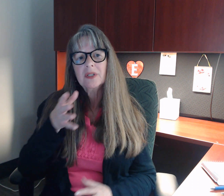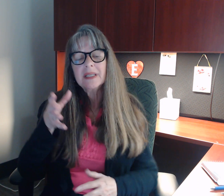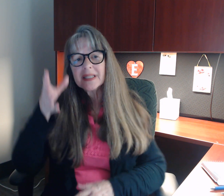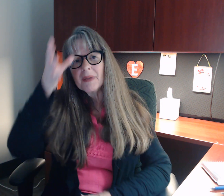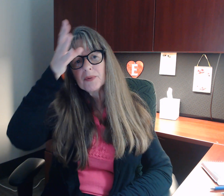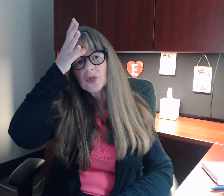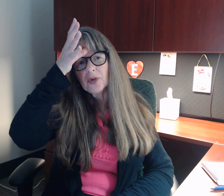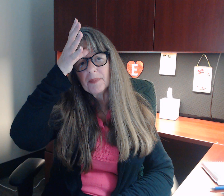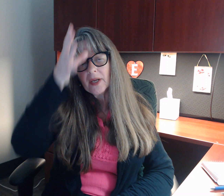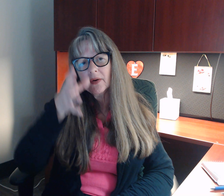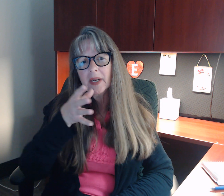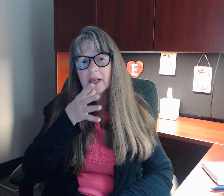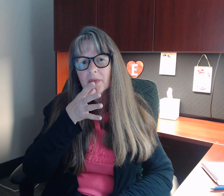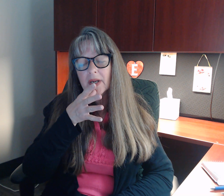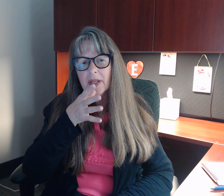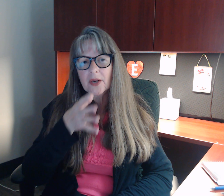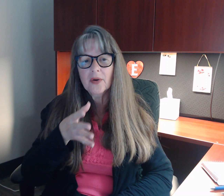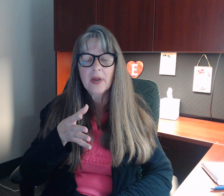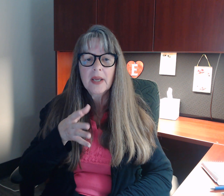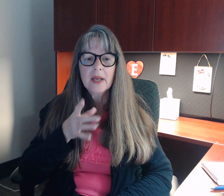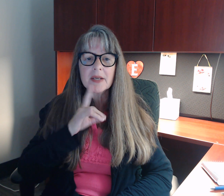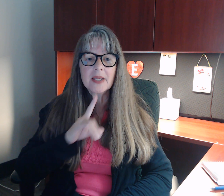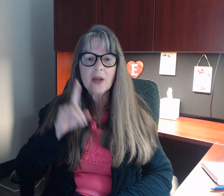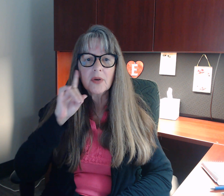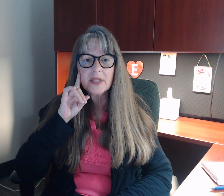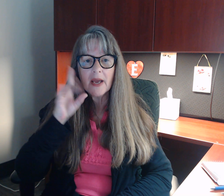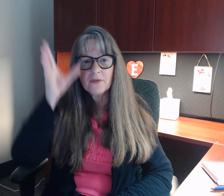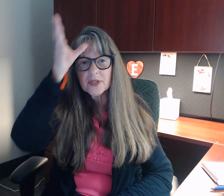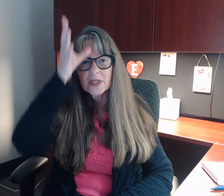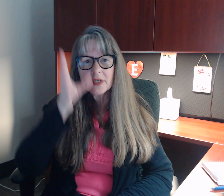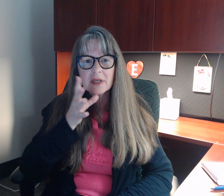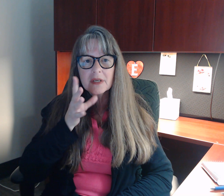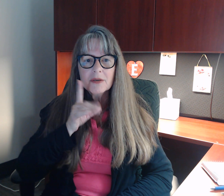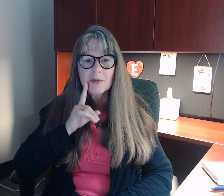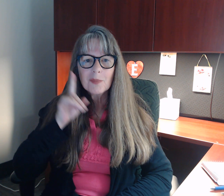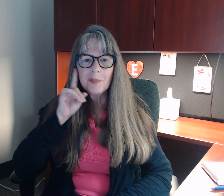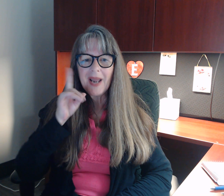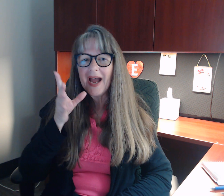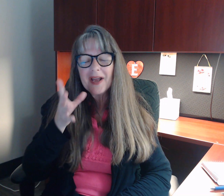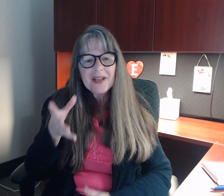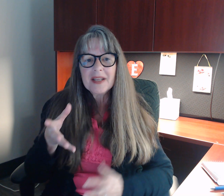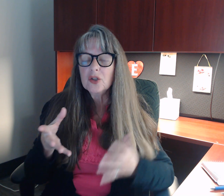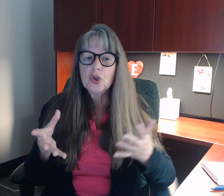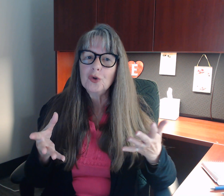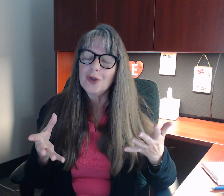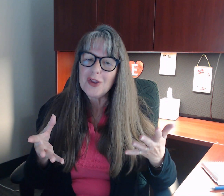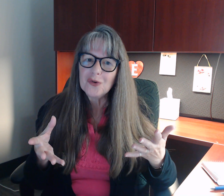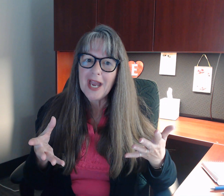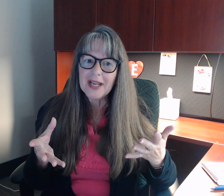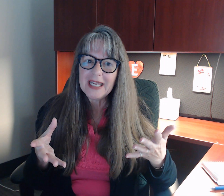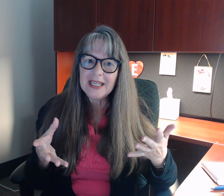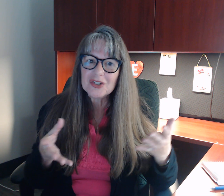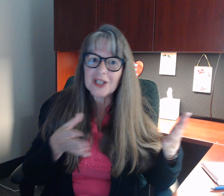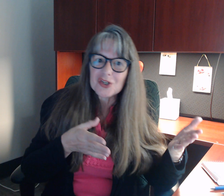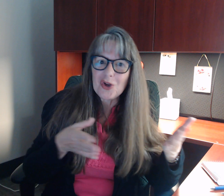some people start up here and go down here because they go to deaf. But you kind of get into like salt and